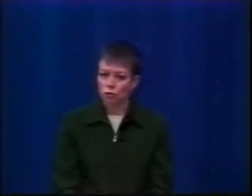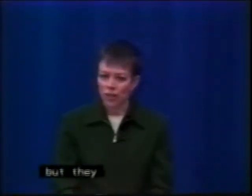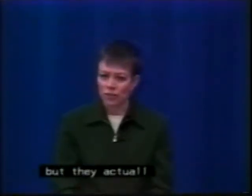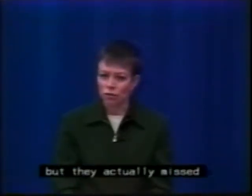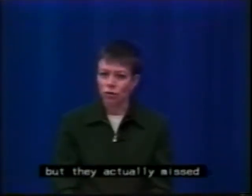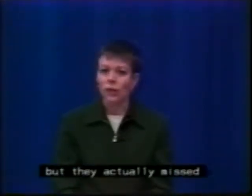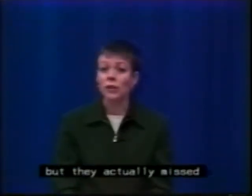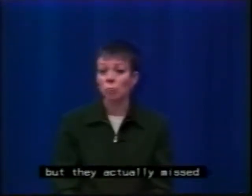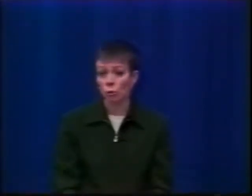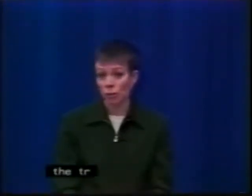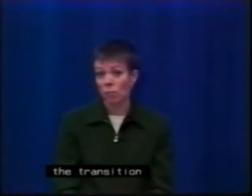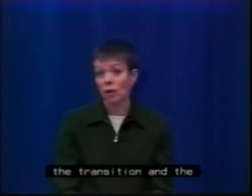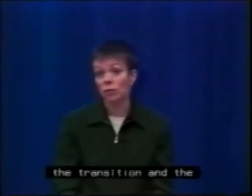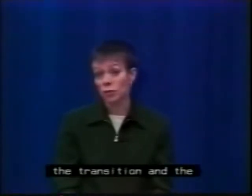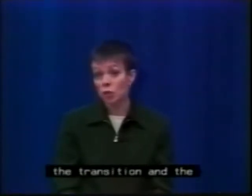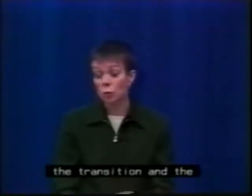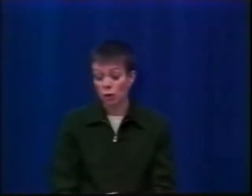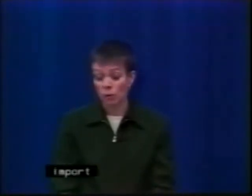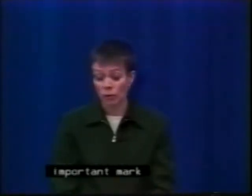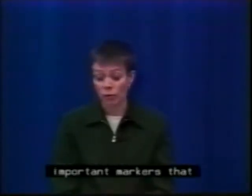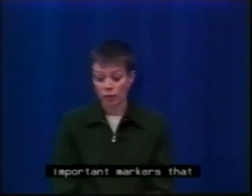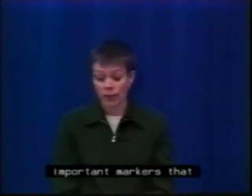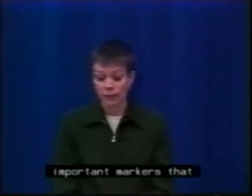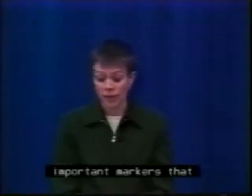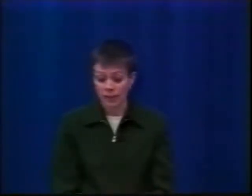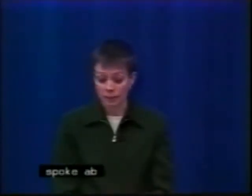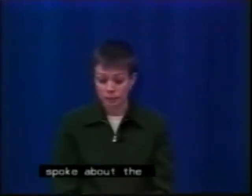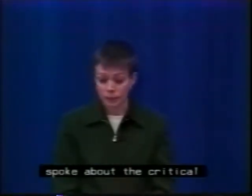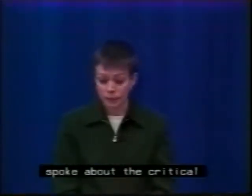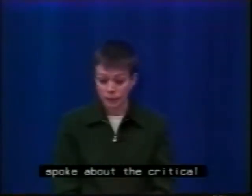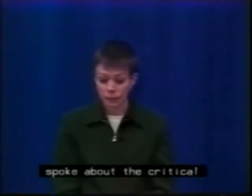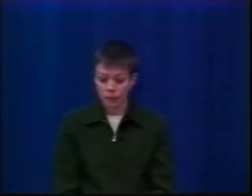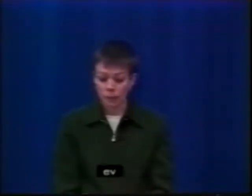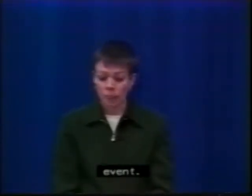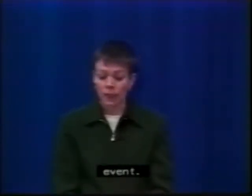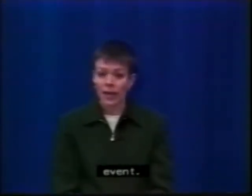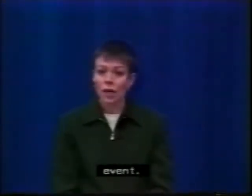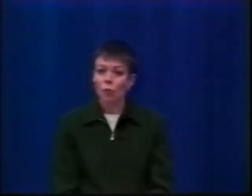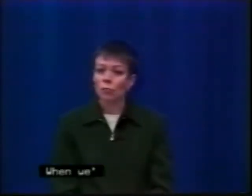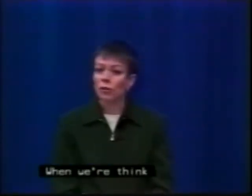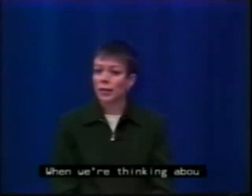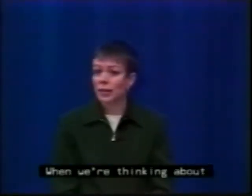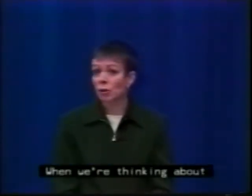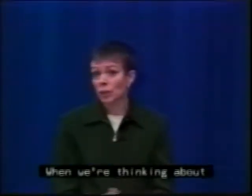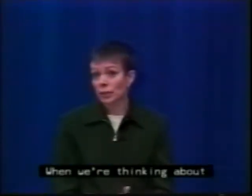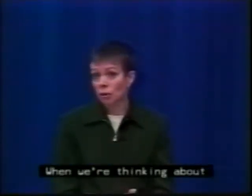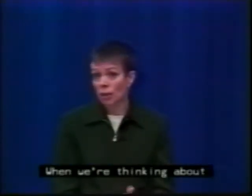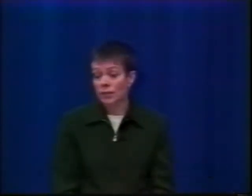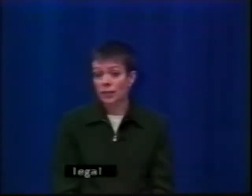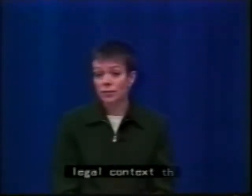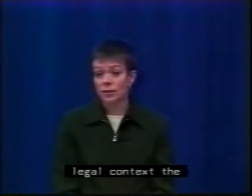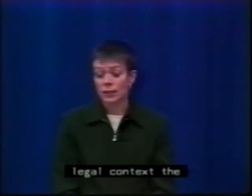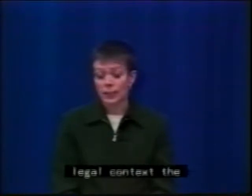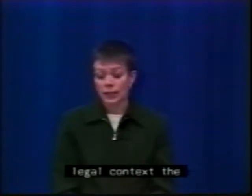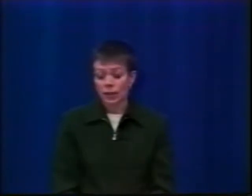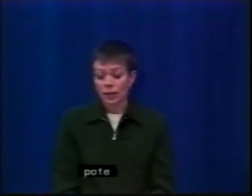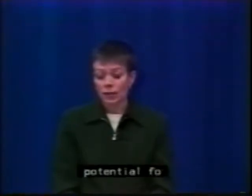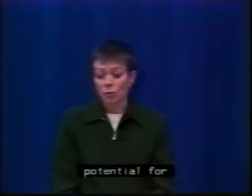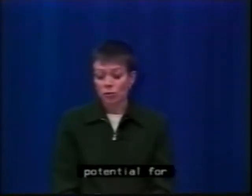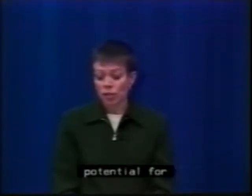the transition and the important markers that spoke about the critical event. When we're thinking about legal contexts, the